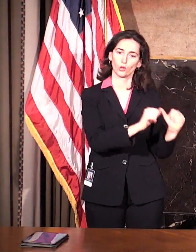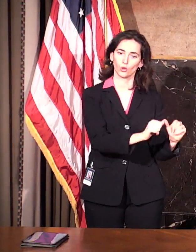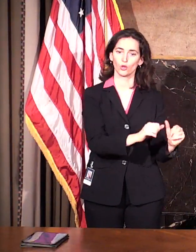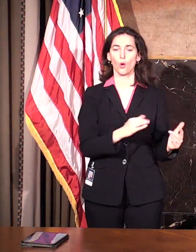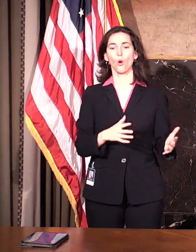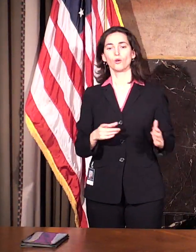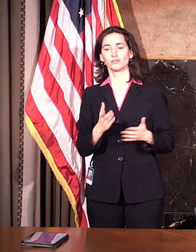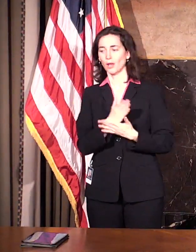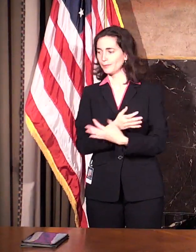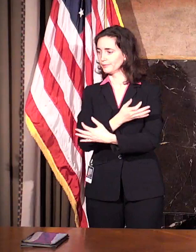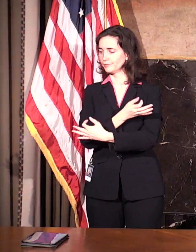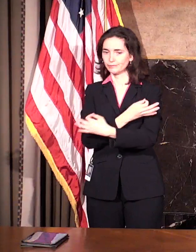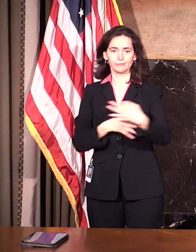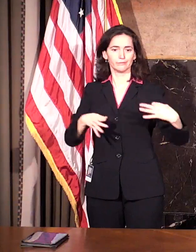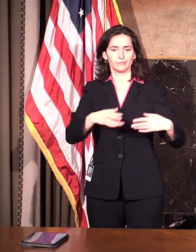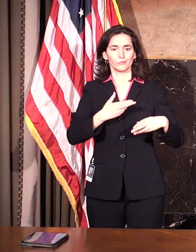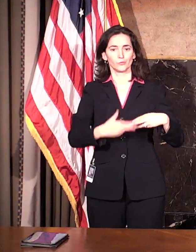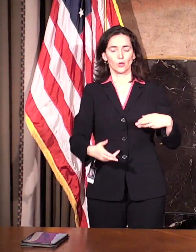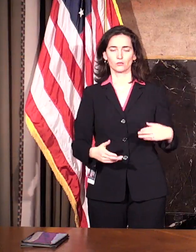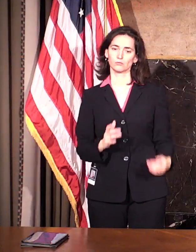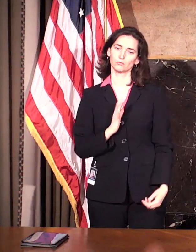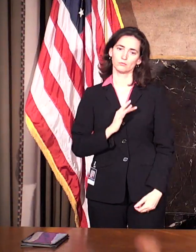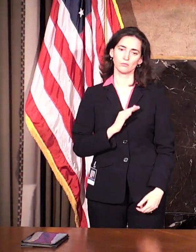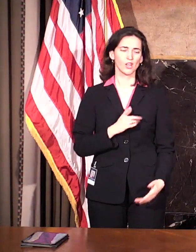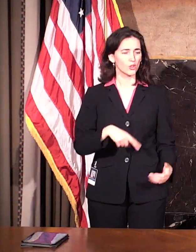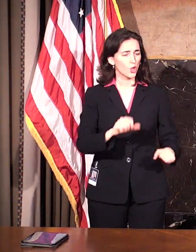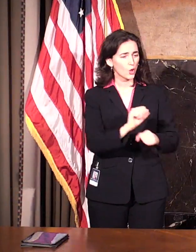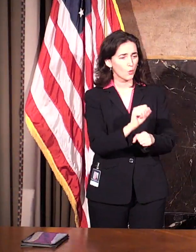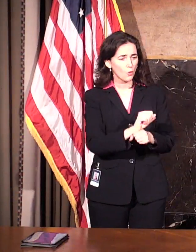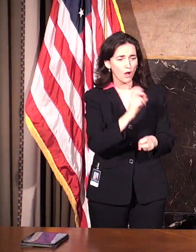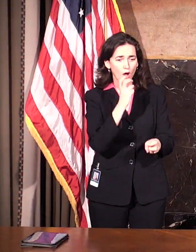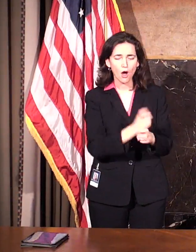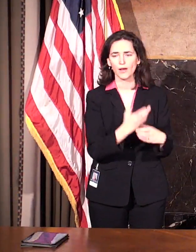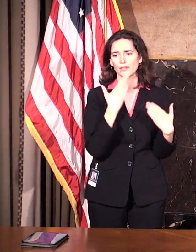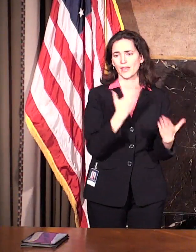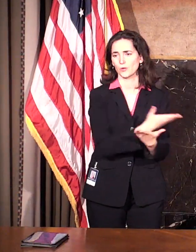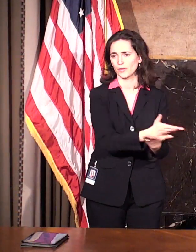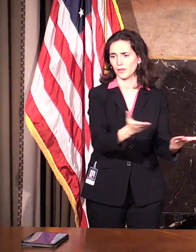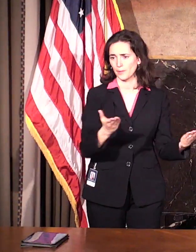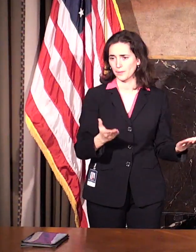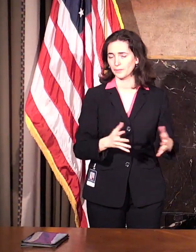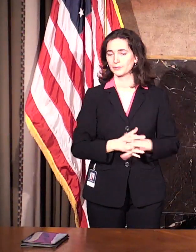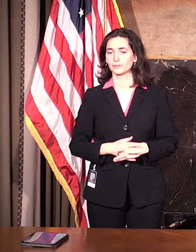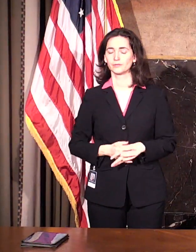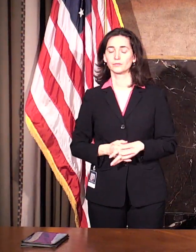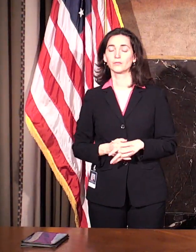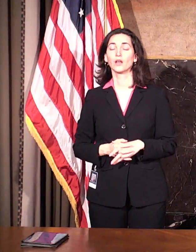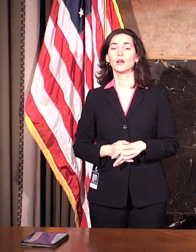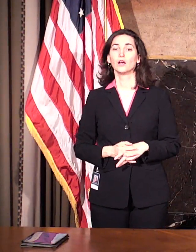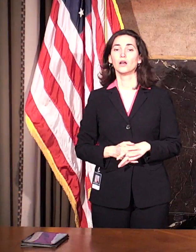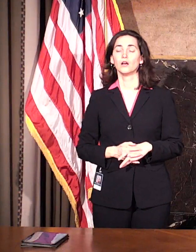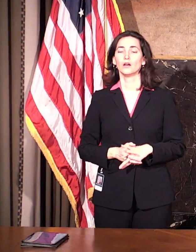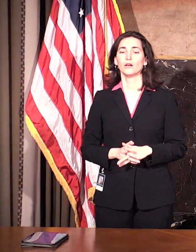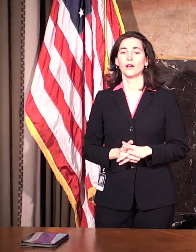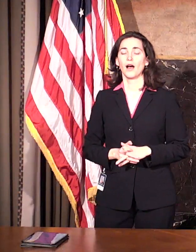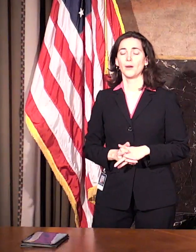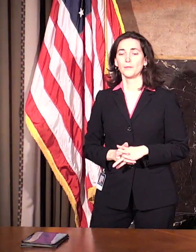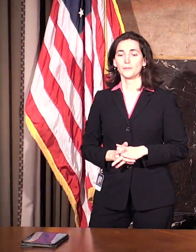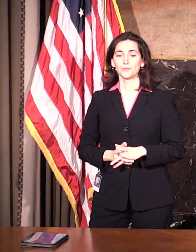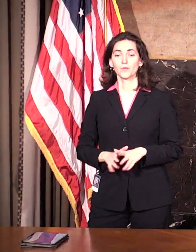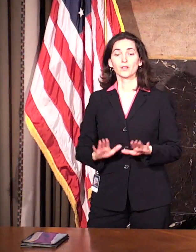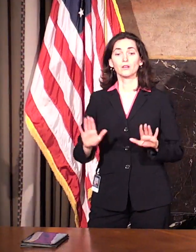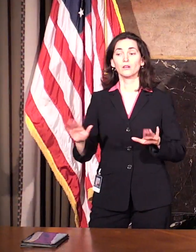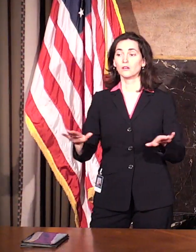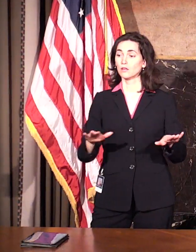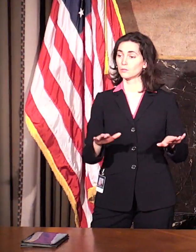them. So sincere thanks to all those people who are working hard right now. I do want to start by talking a little bit about the